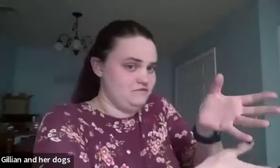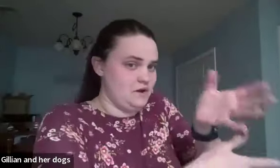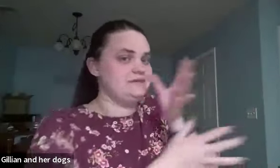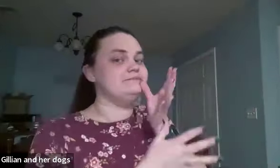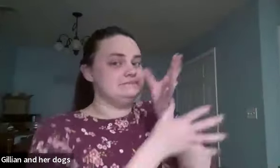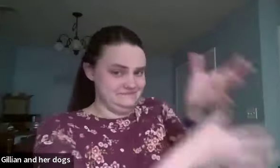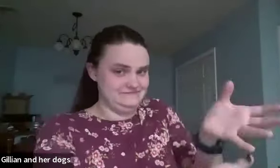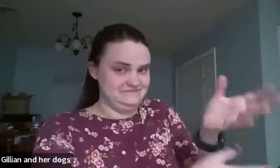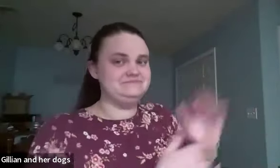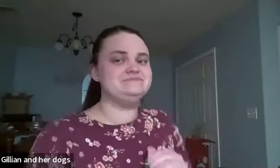vomit.